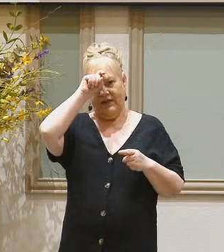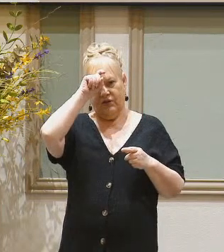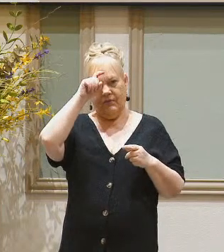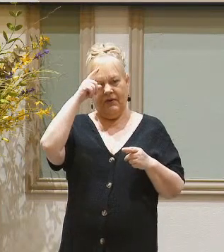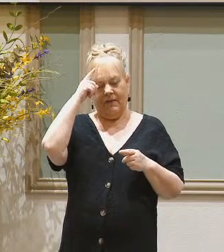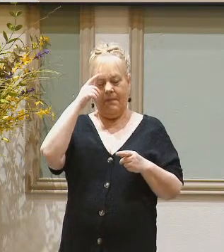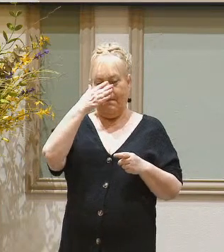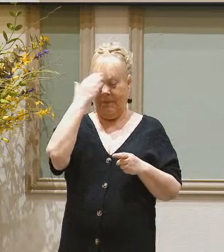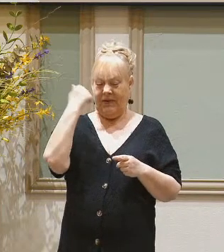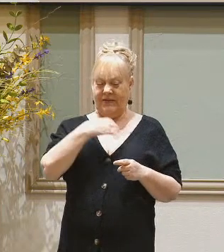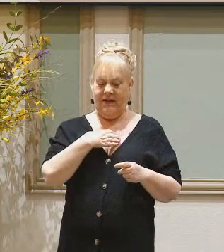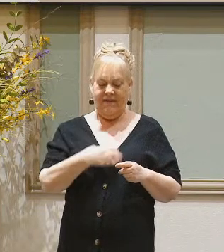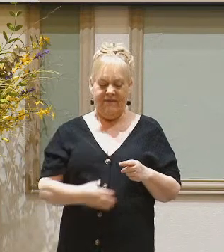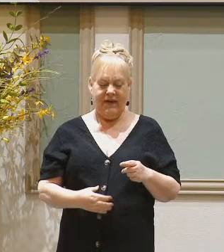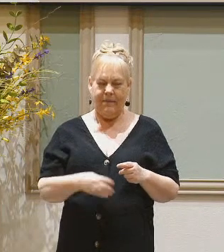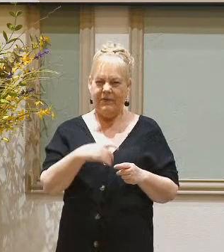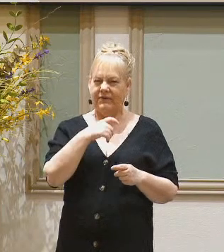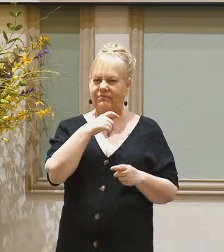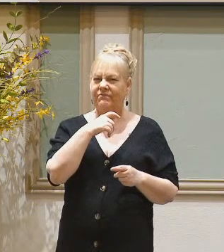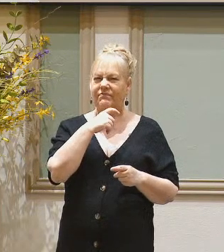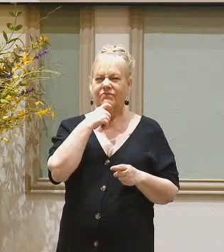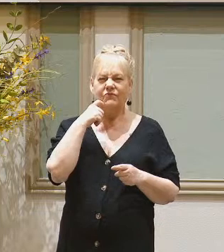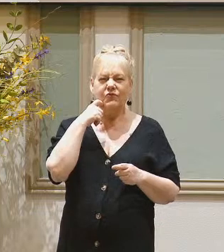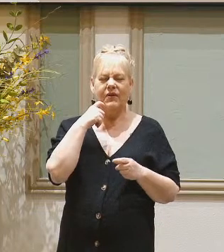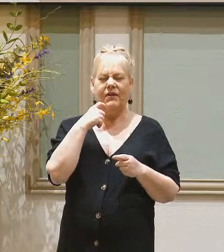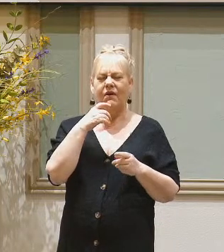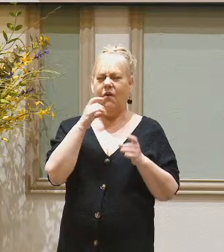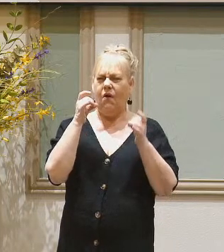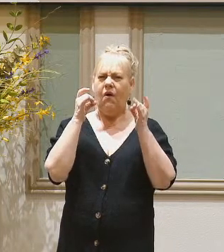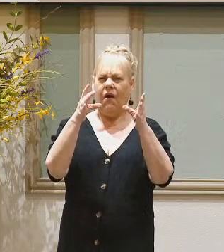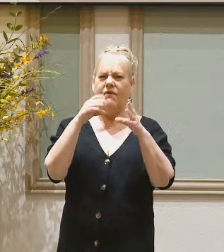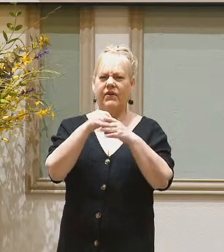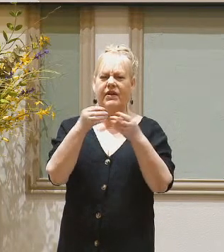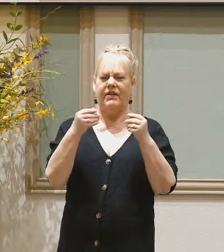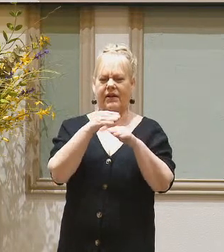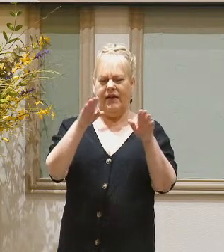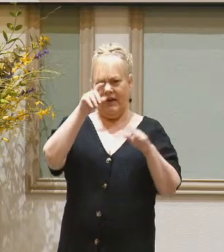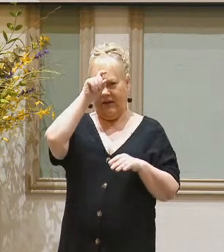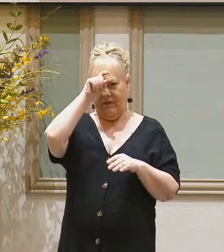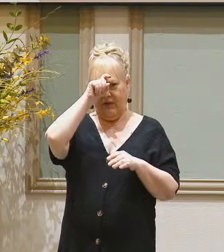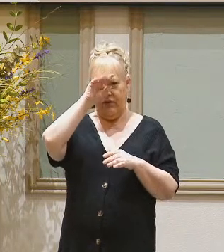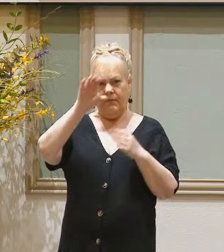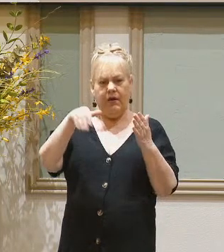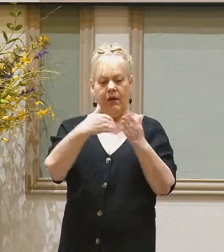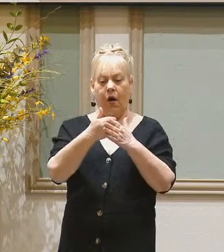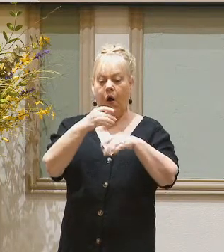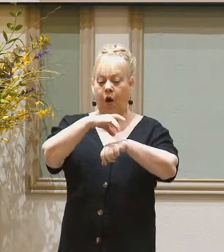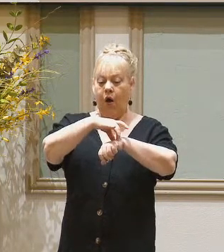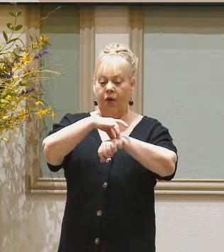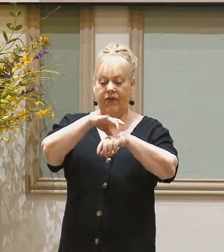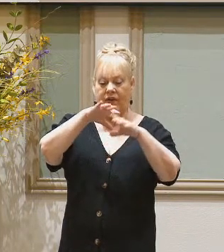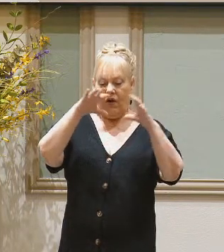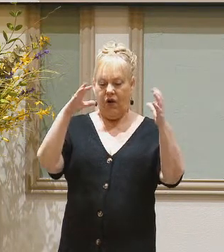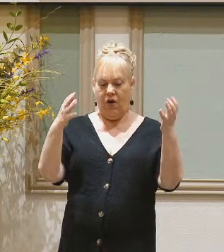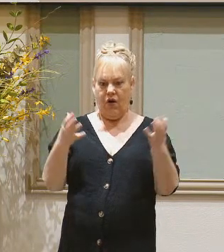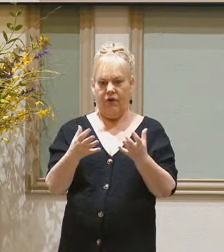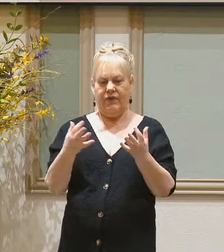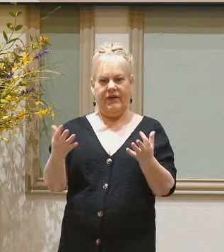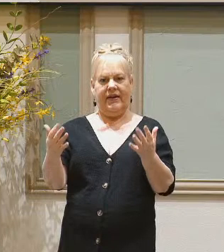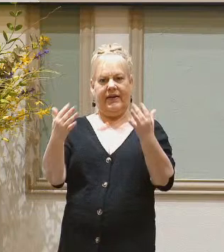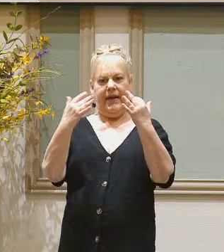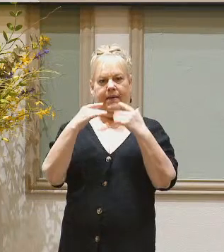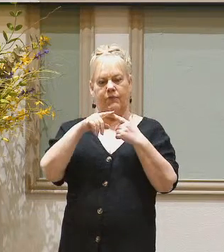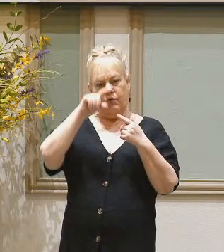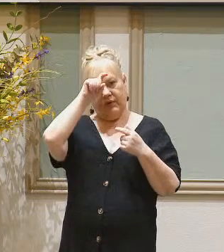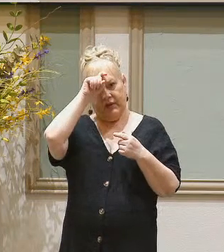was severe in the land of Egypt. Moreover, all the earth came to Egypt